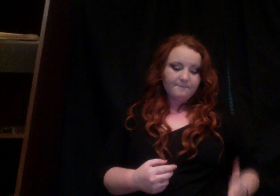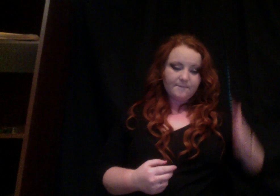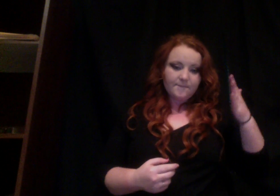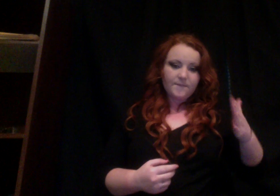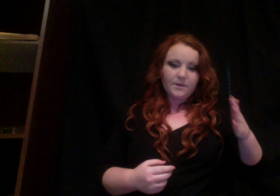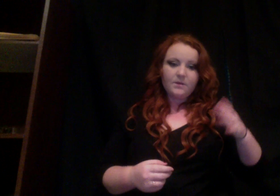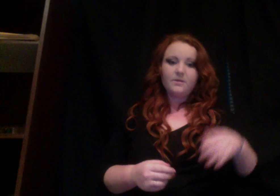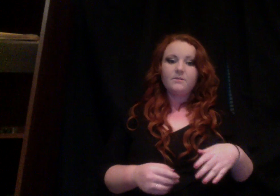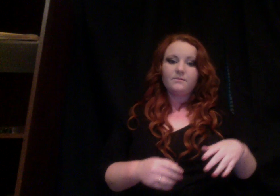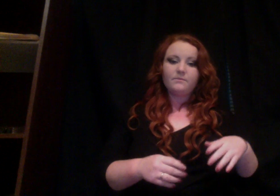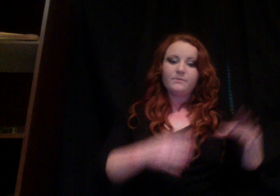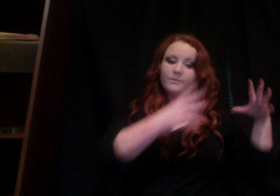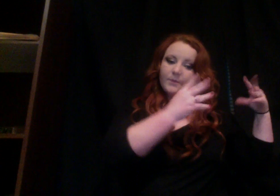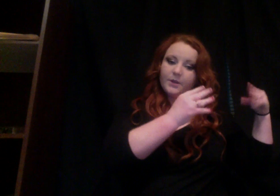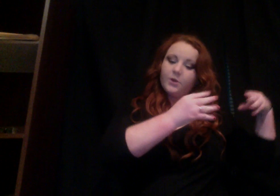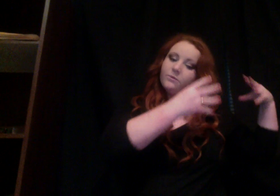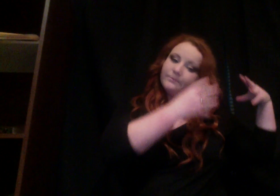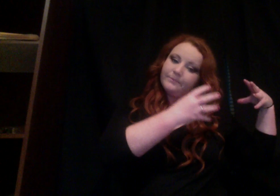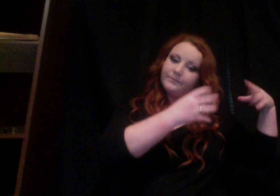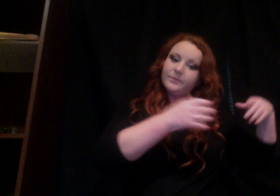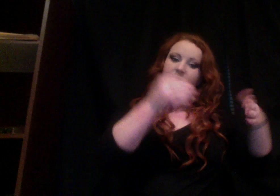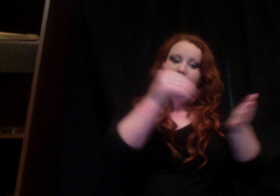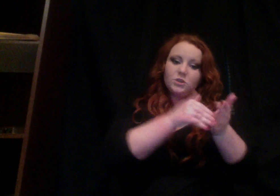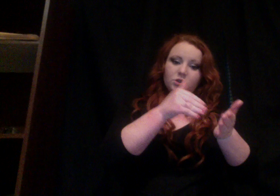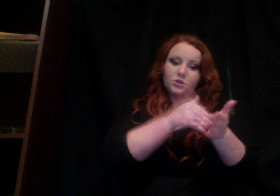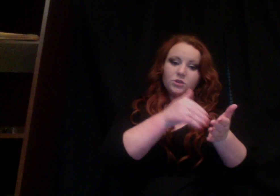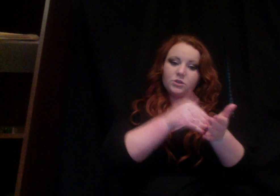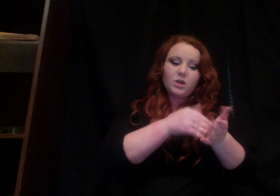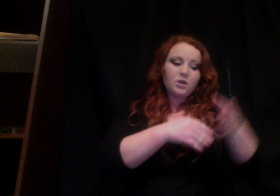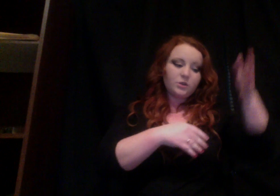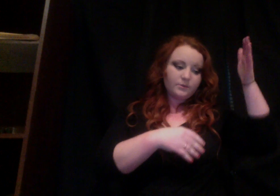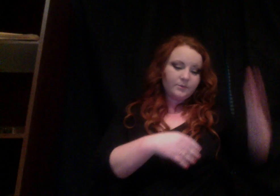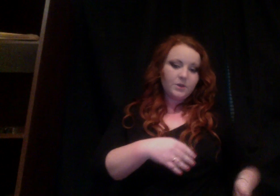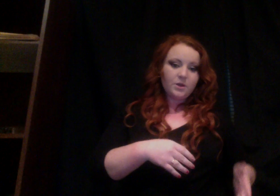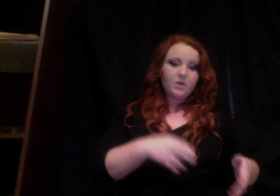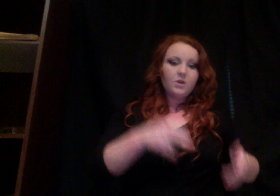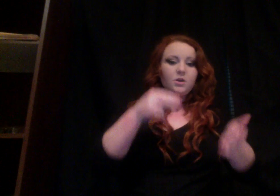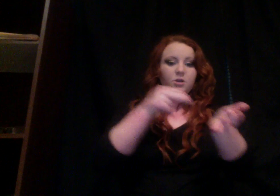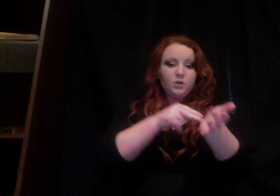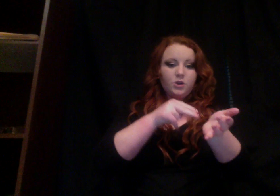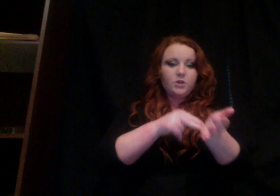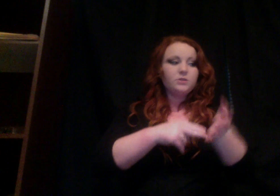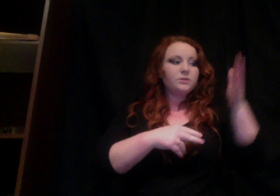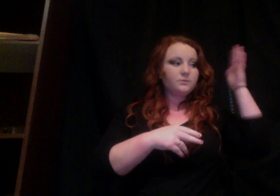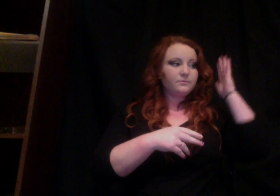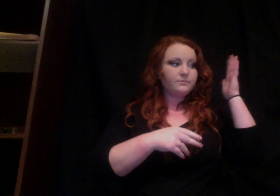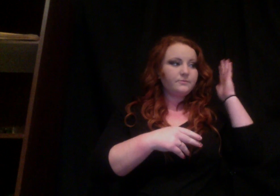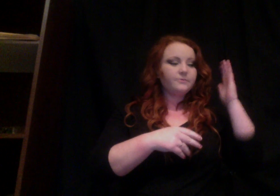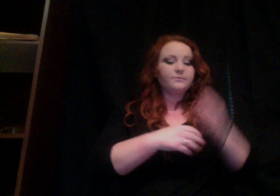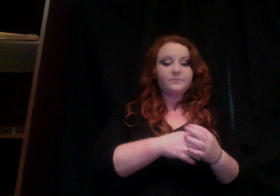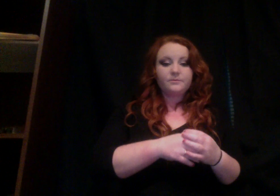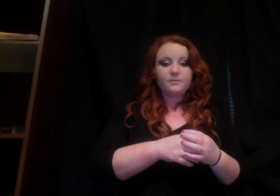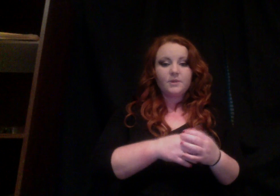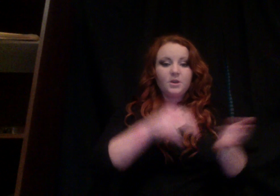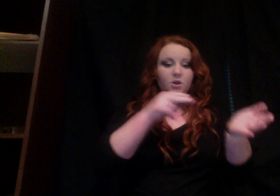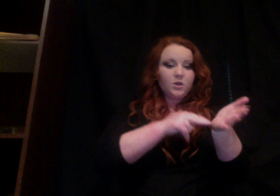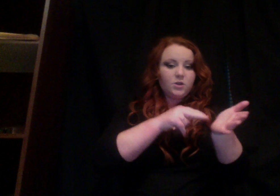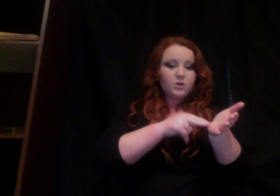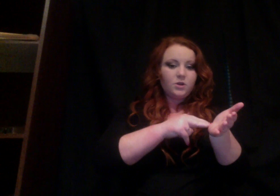on a pillow. The doctor will be on this side with the instrument and a nurse will be at the head of the bed. The nurse is there to monitor you, watch your